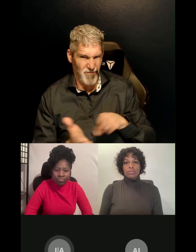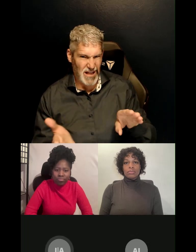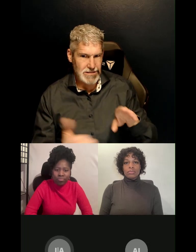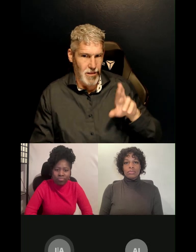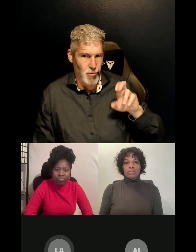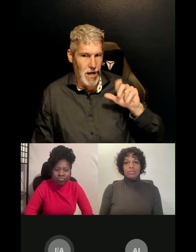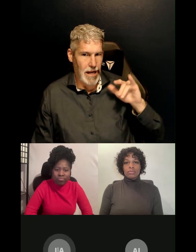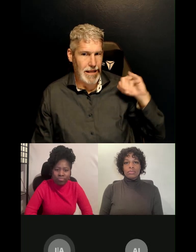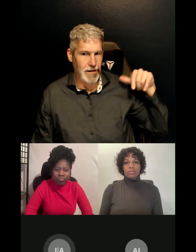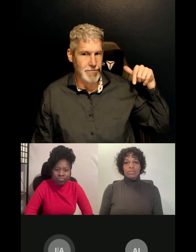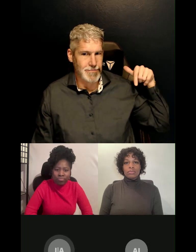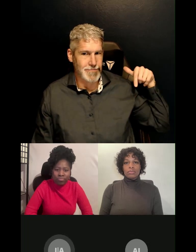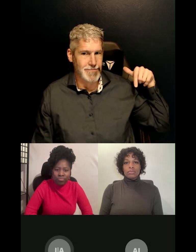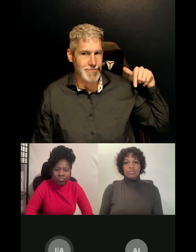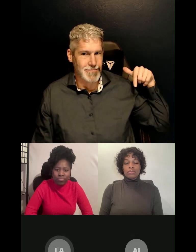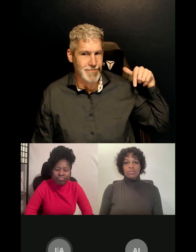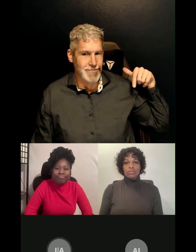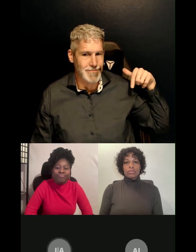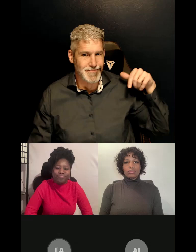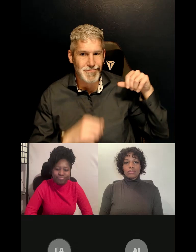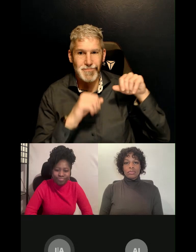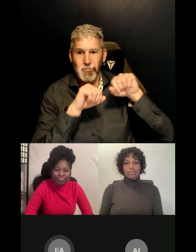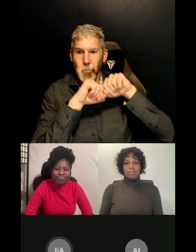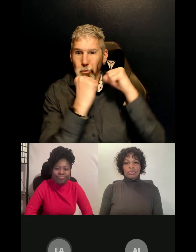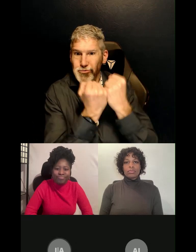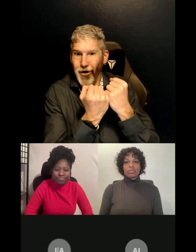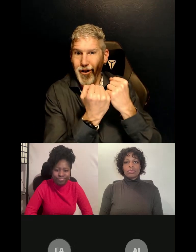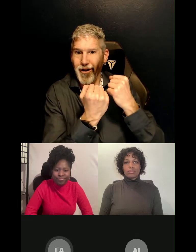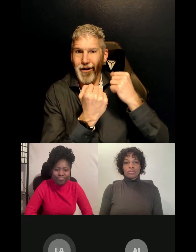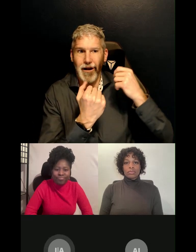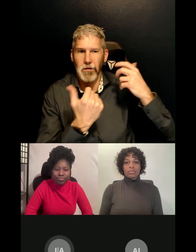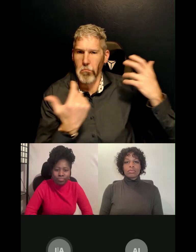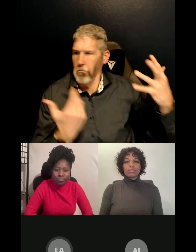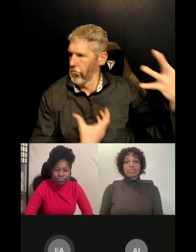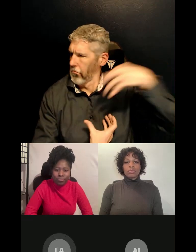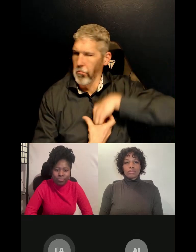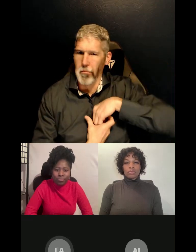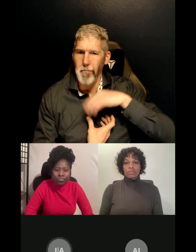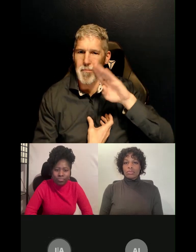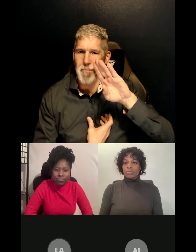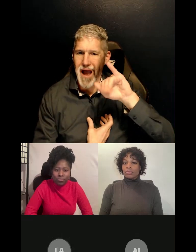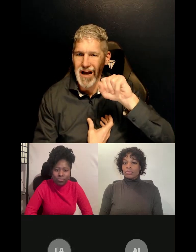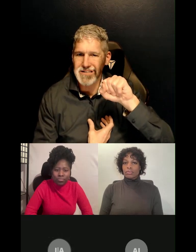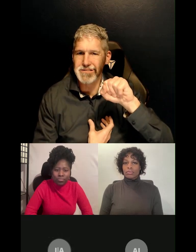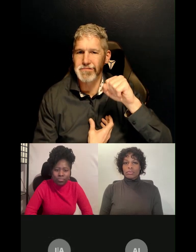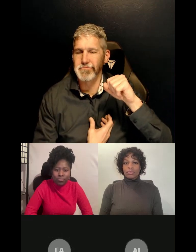different perspectives. And how those show up on film, um, again,